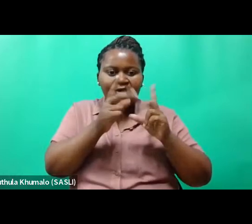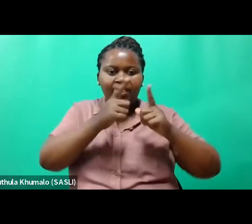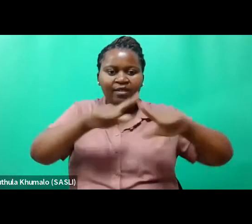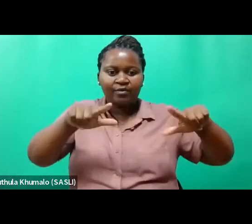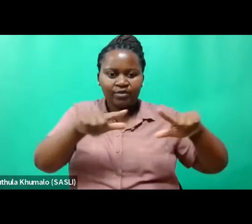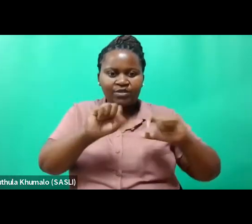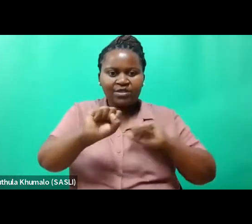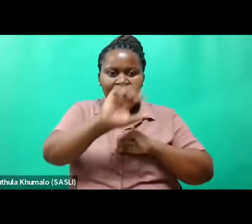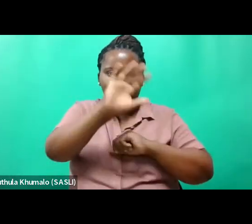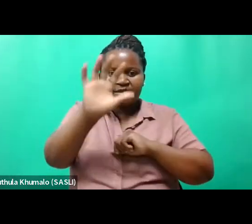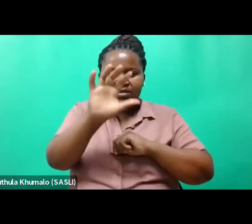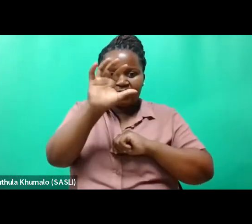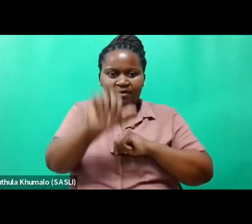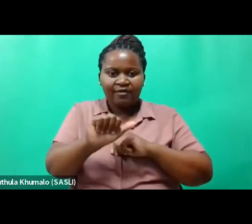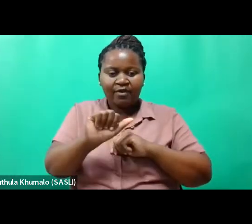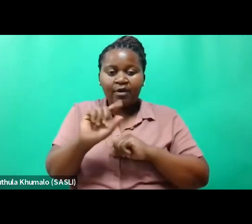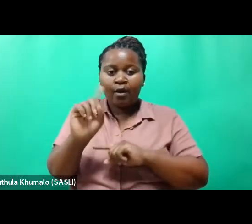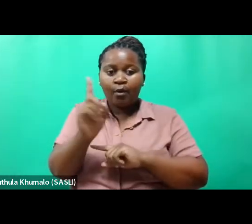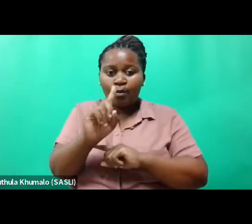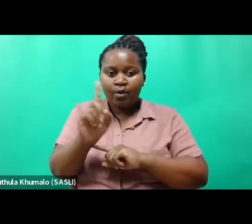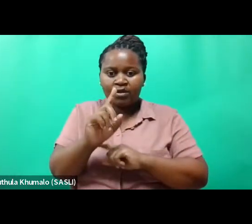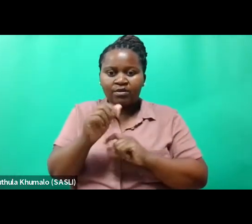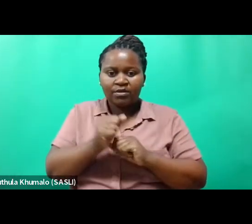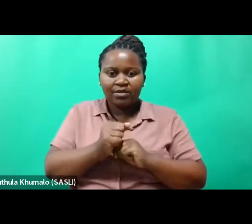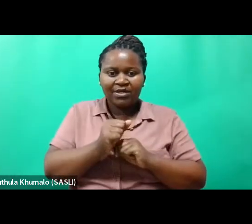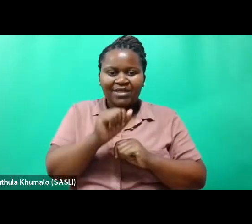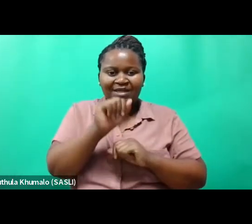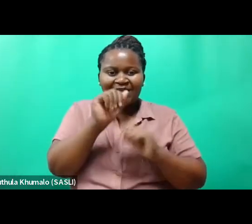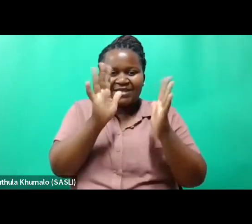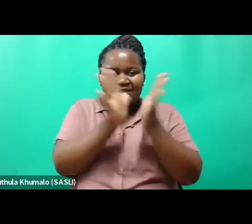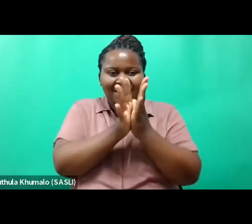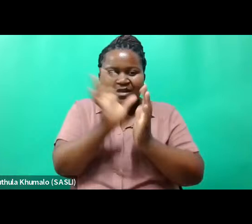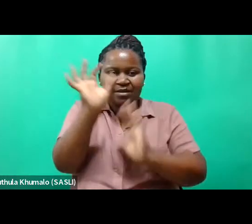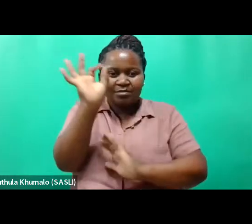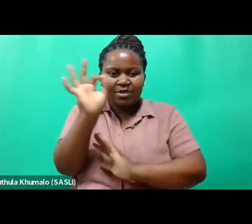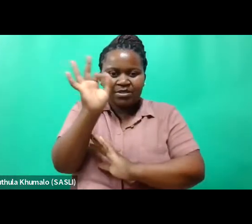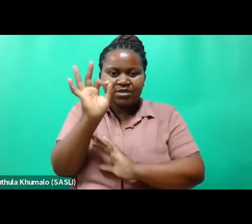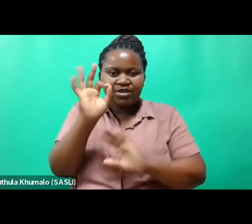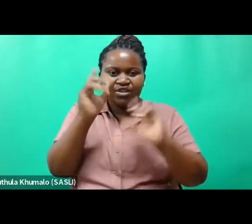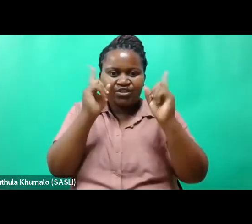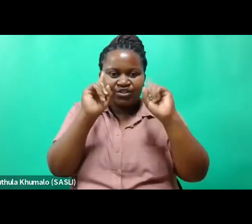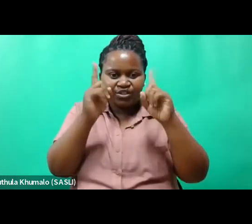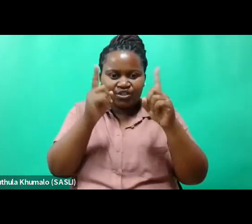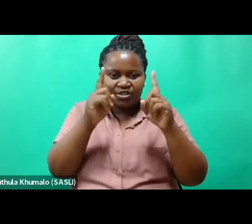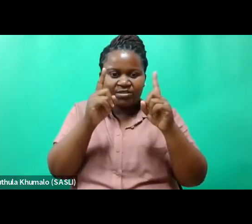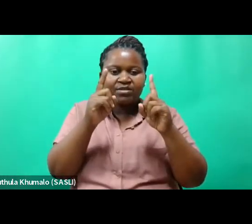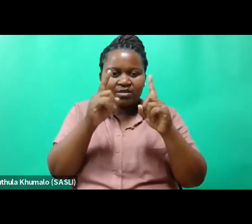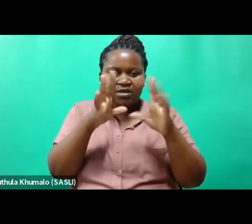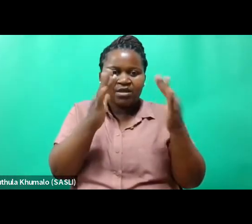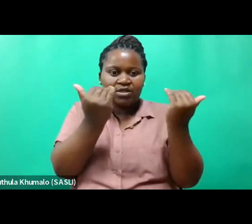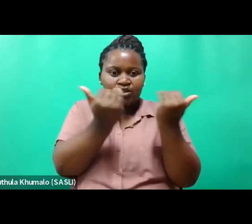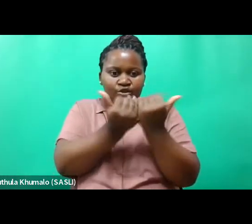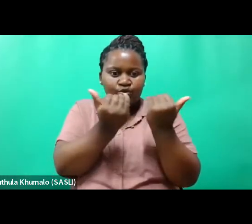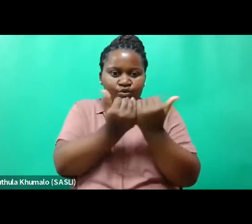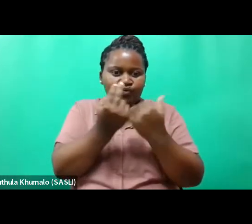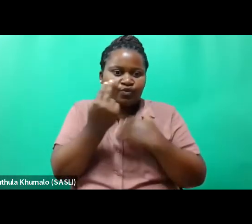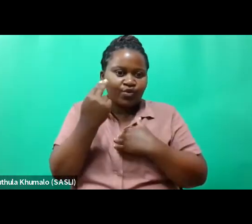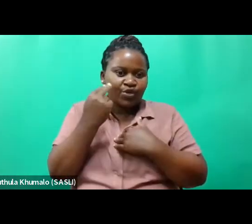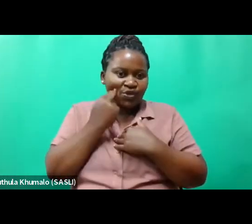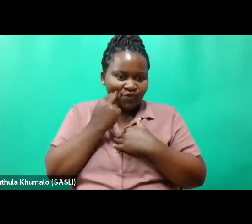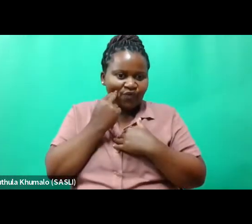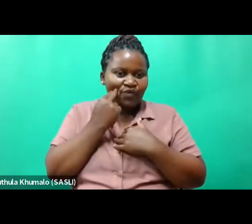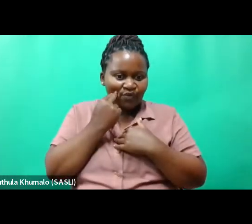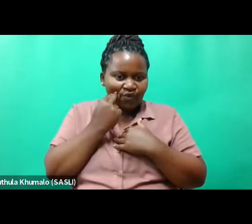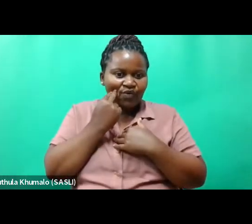is alarming, though, is that less than 10% of teachers in the schools for the deaf are competent